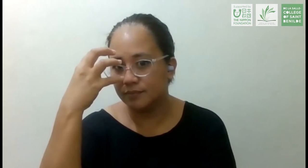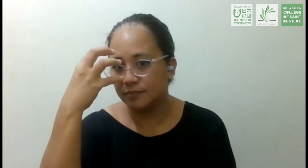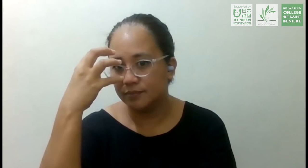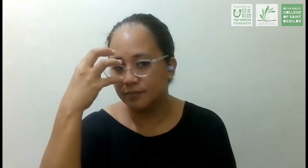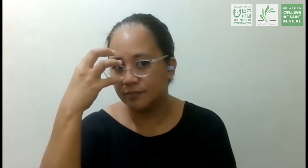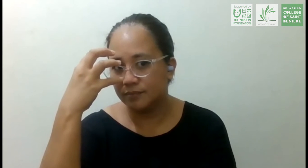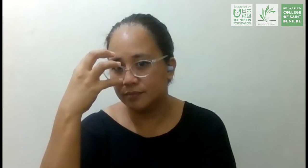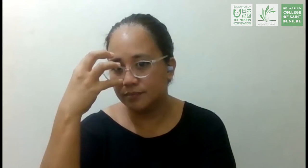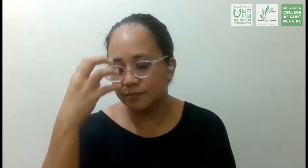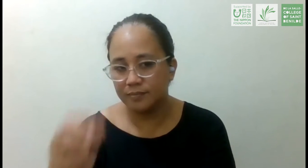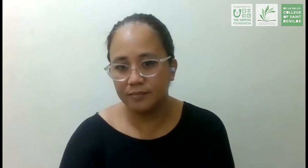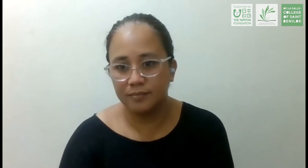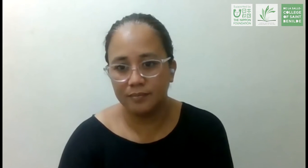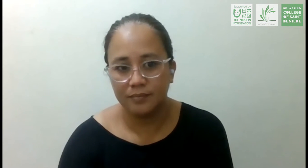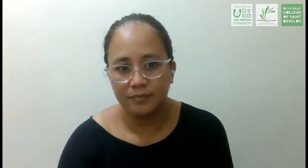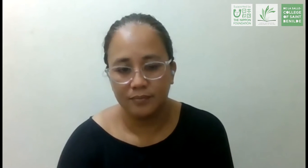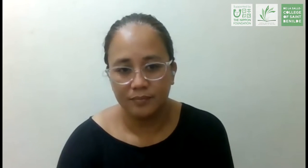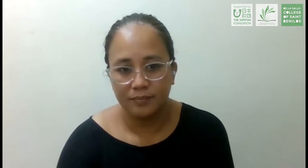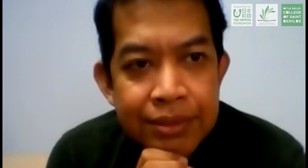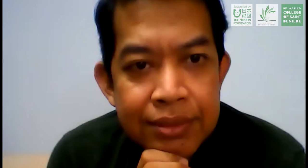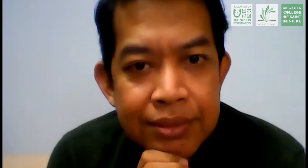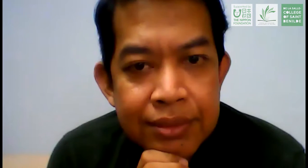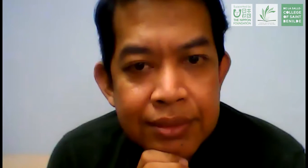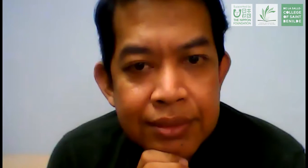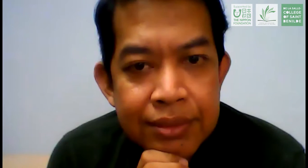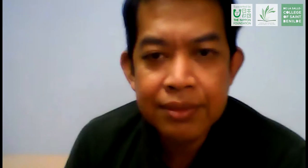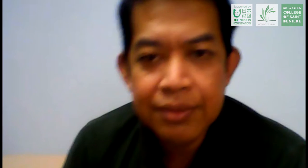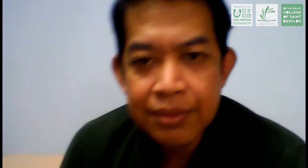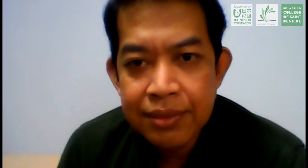But I'm just asking the group and, okay.